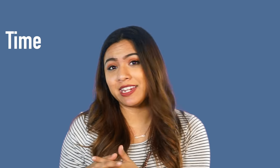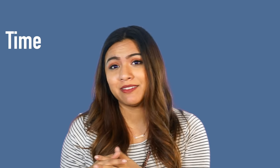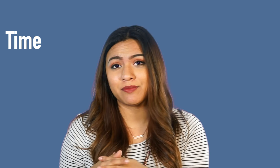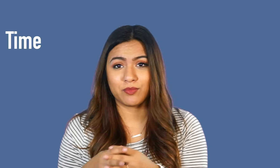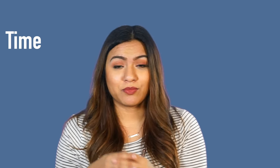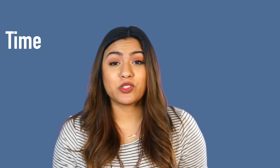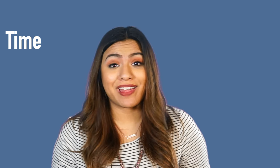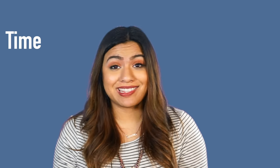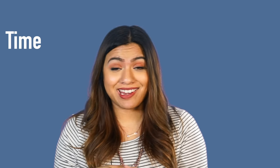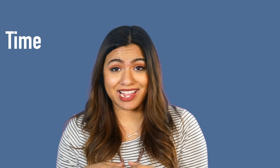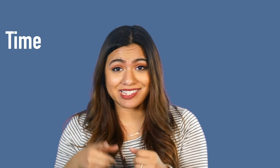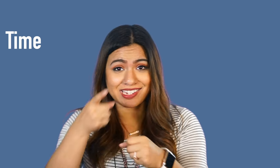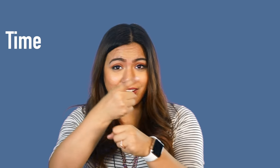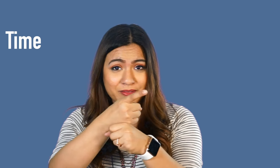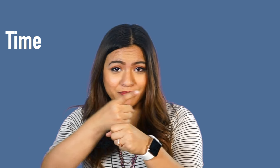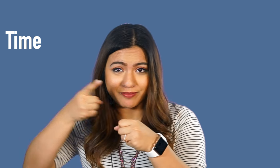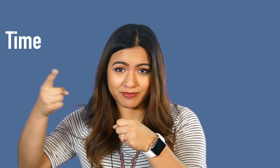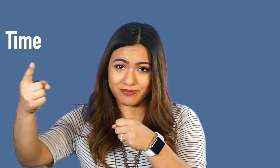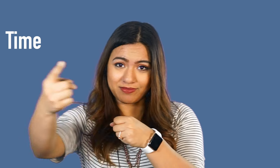beginning, so that's next year.